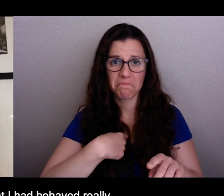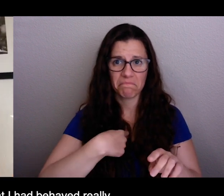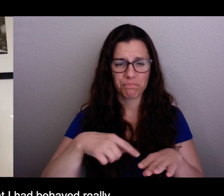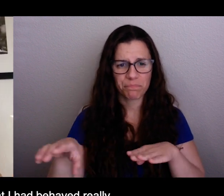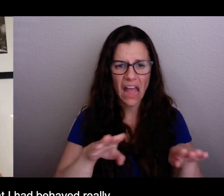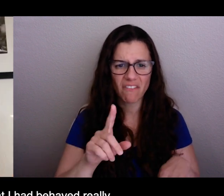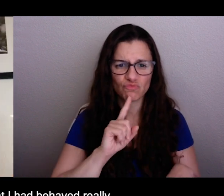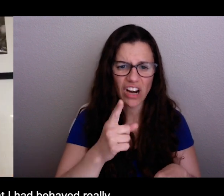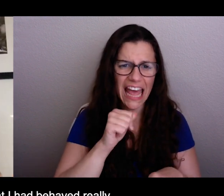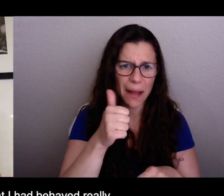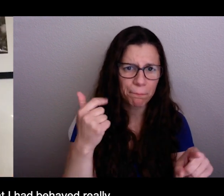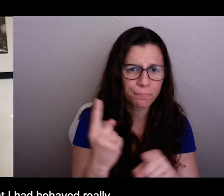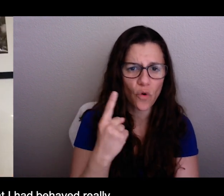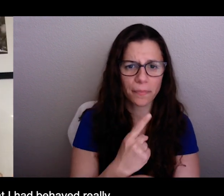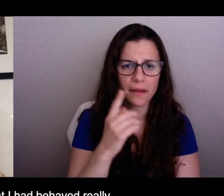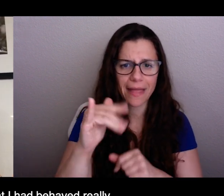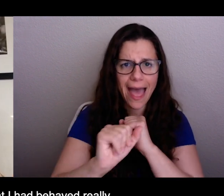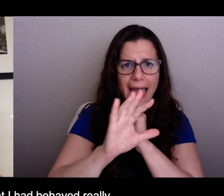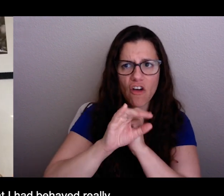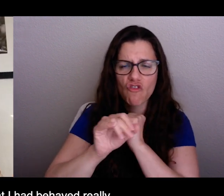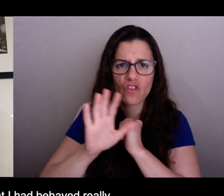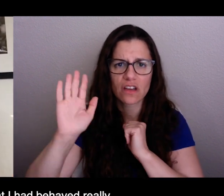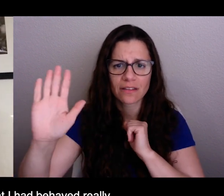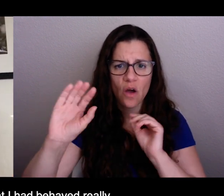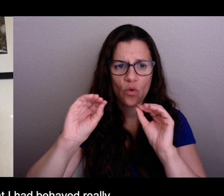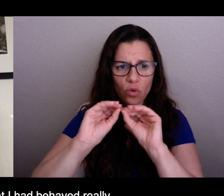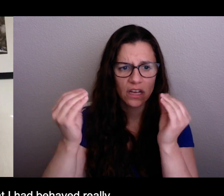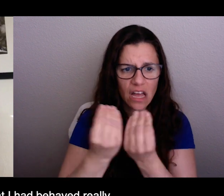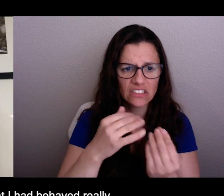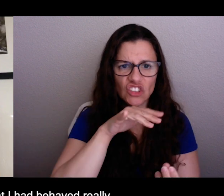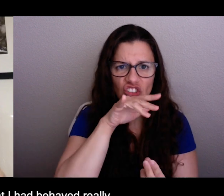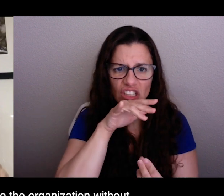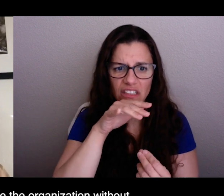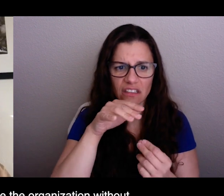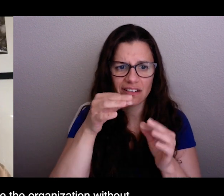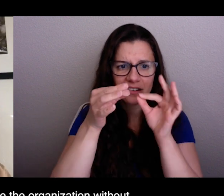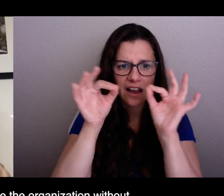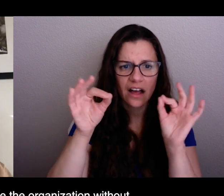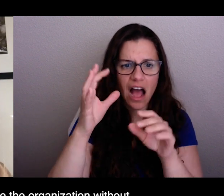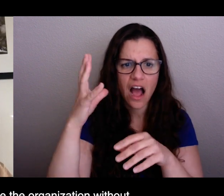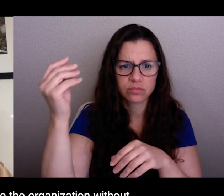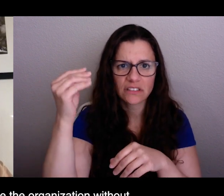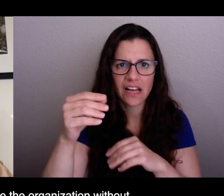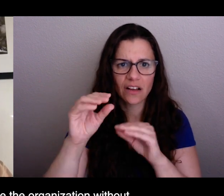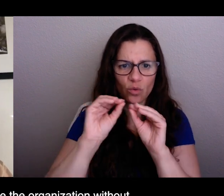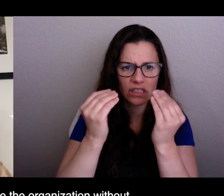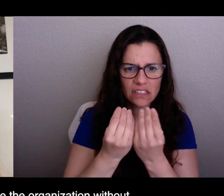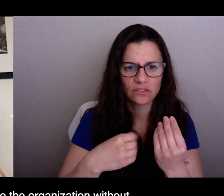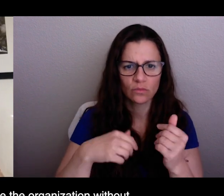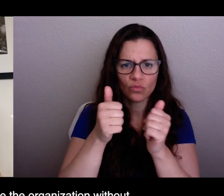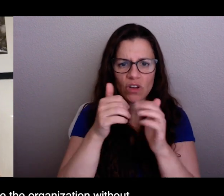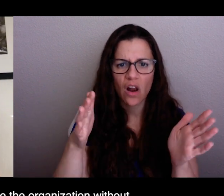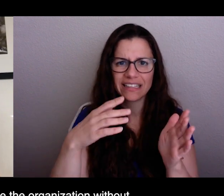I had behaved really inappropriately by airing the organization's dirty linen outside the